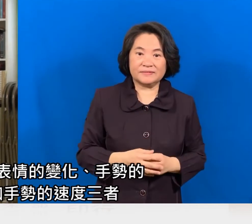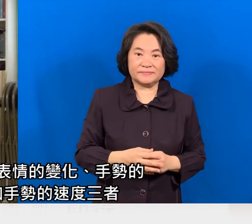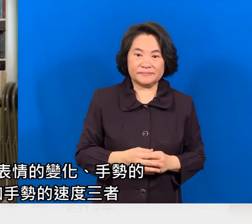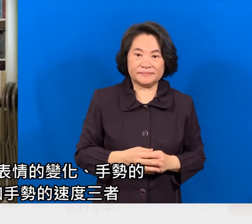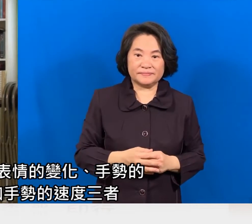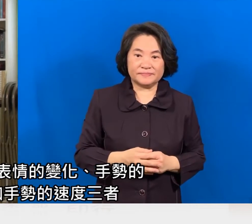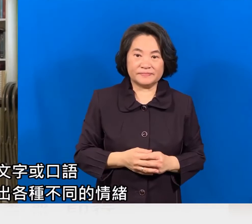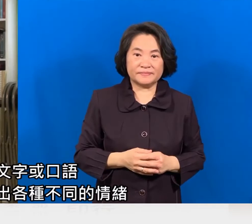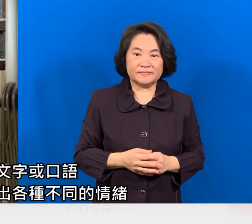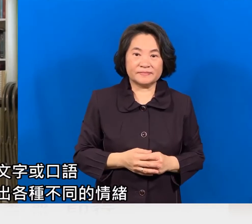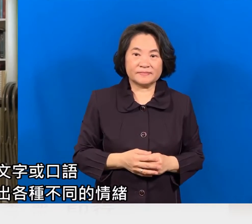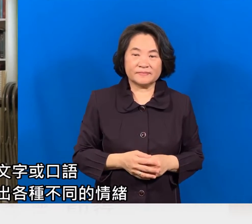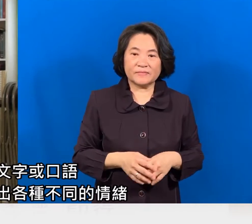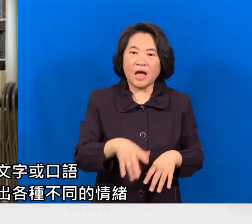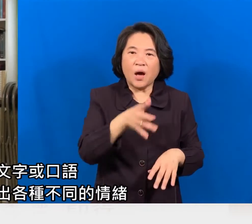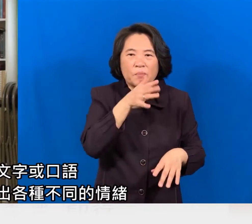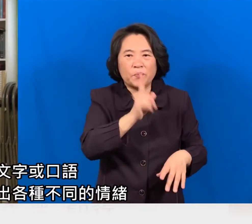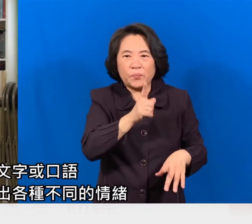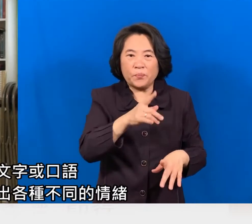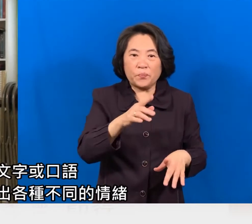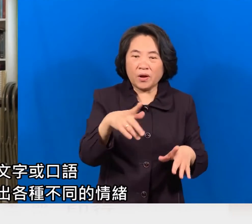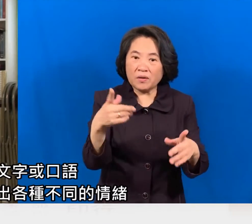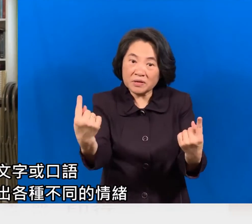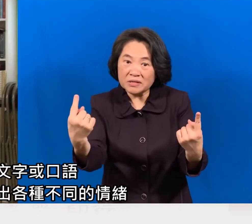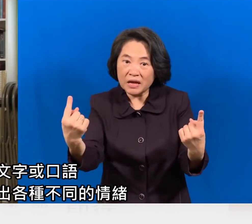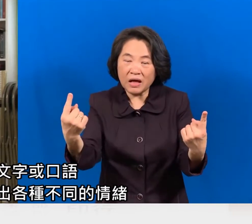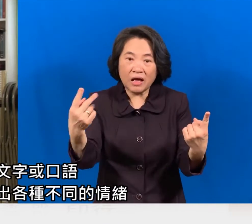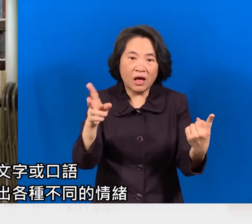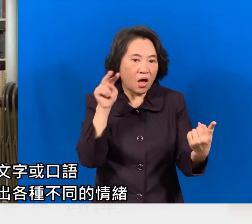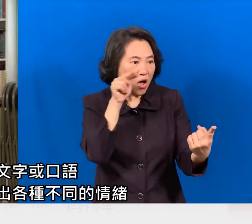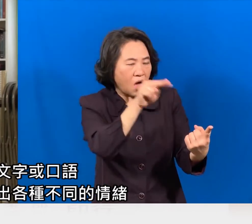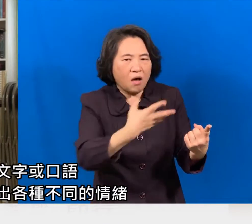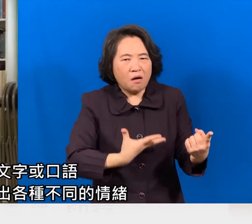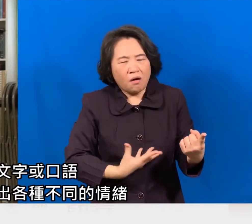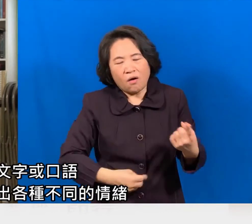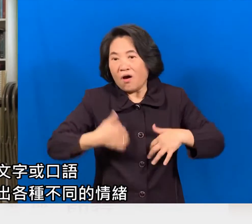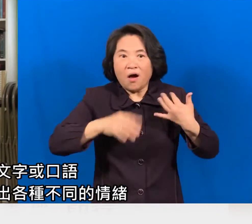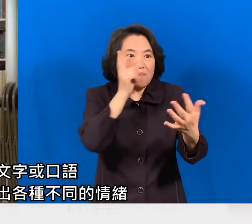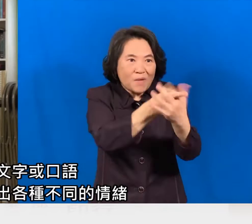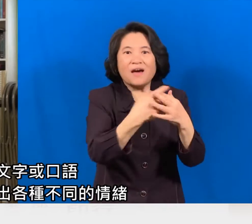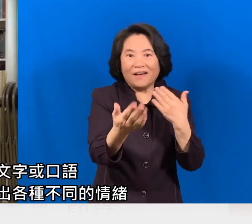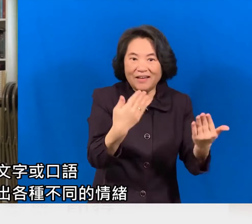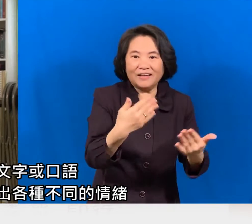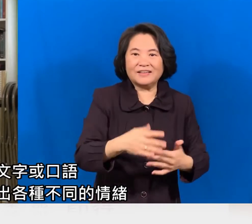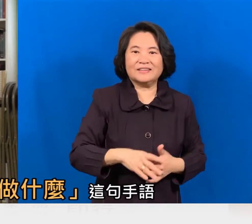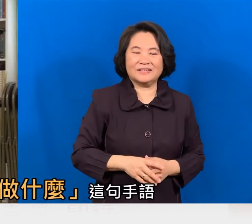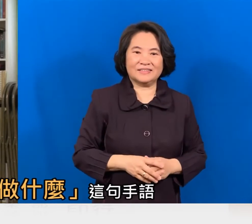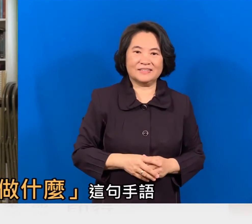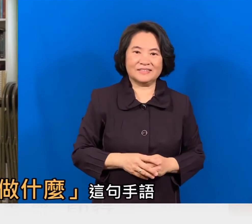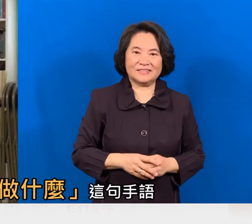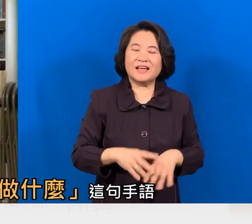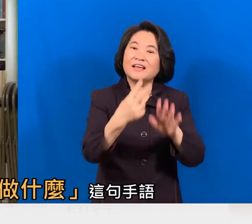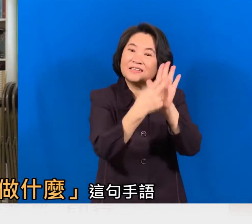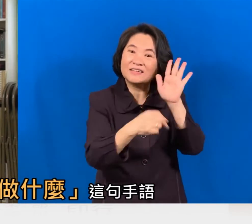the speed of a sign, can get a particular feeling or emotion across much more easily than written or spoken language.